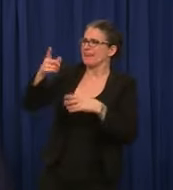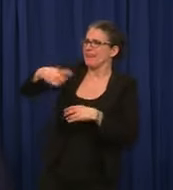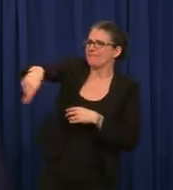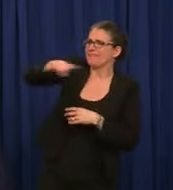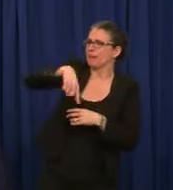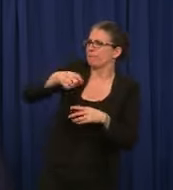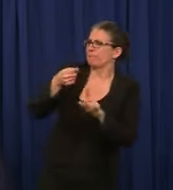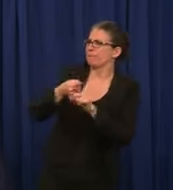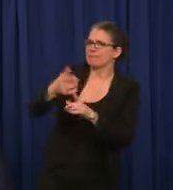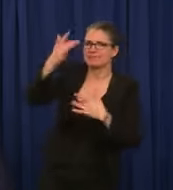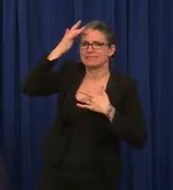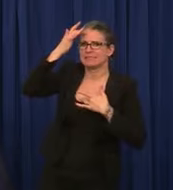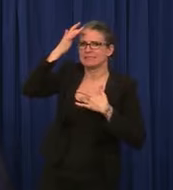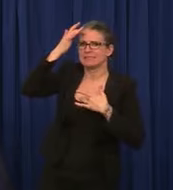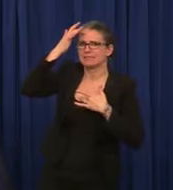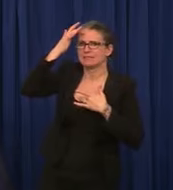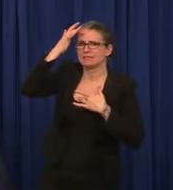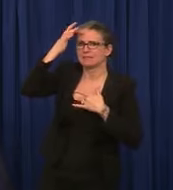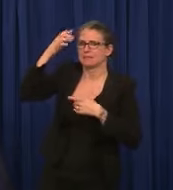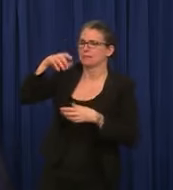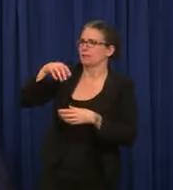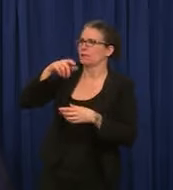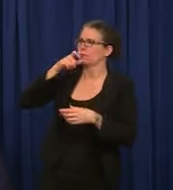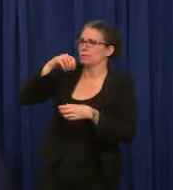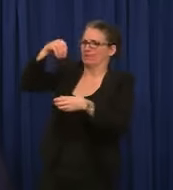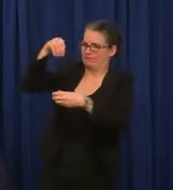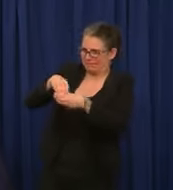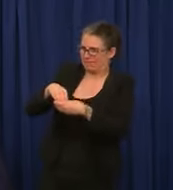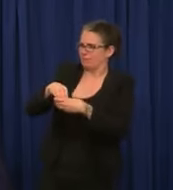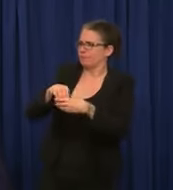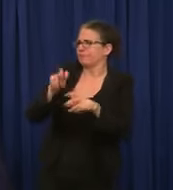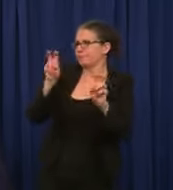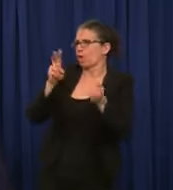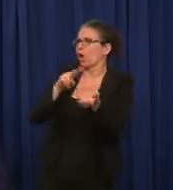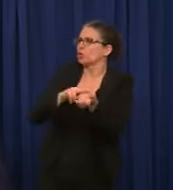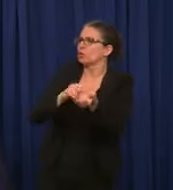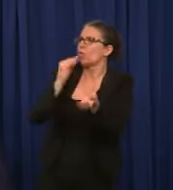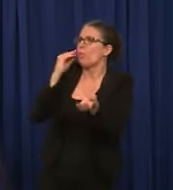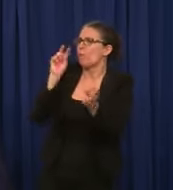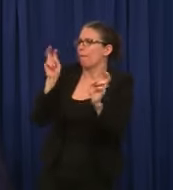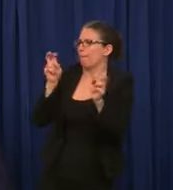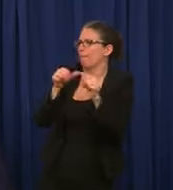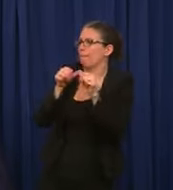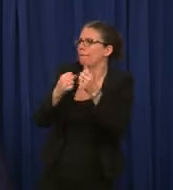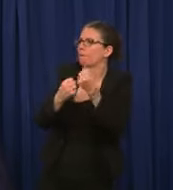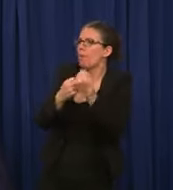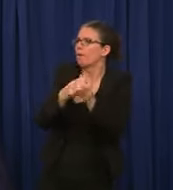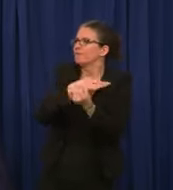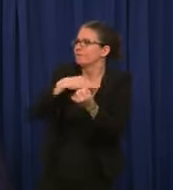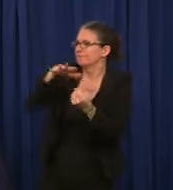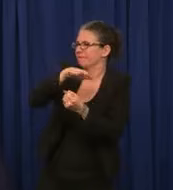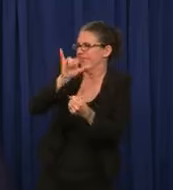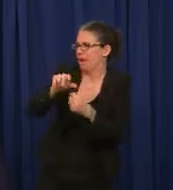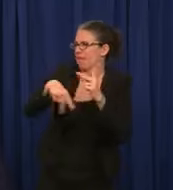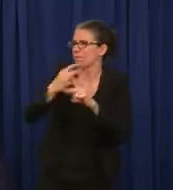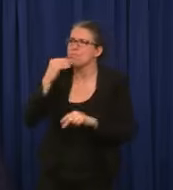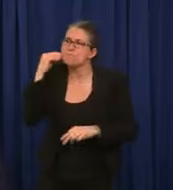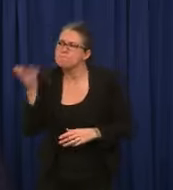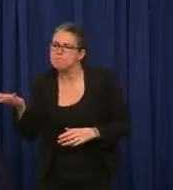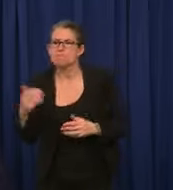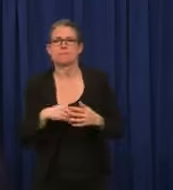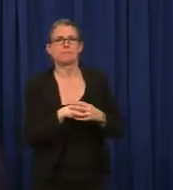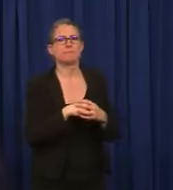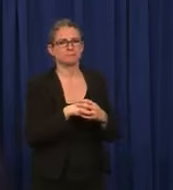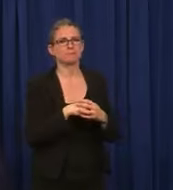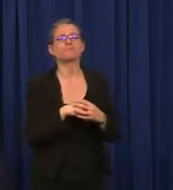Rachel's question is about long-term care facilities. And given what we've seen occur with COVID-19, especially